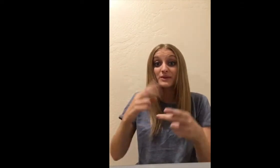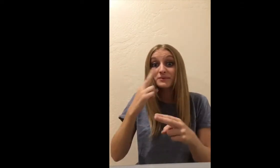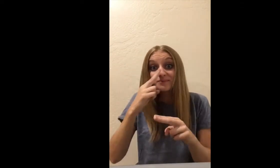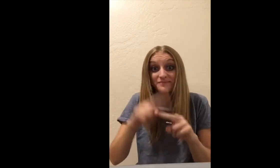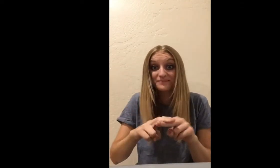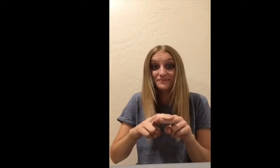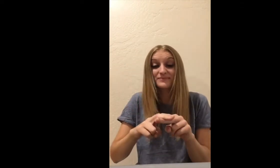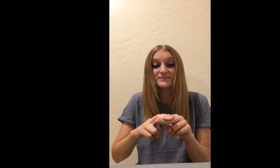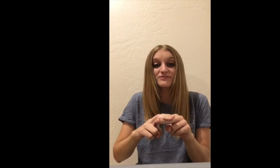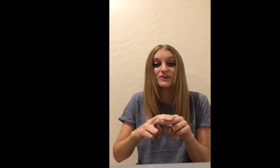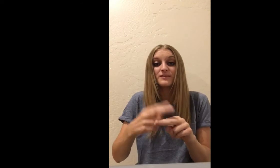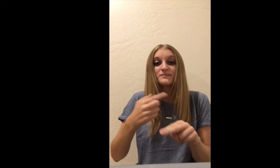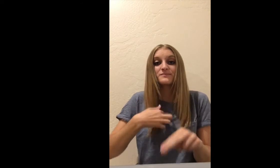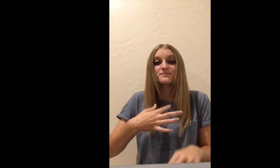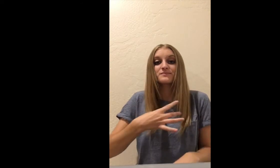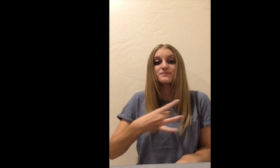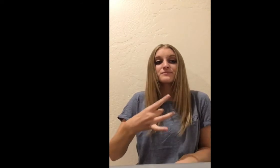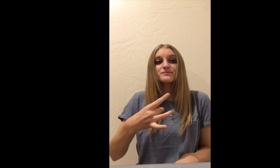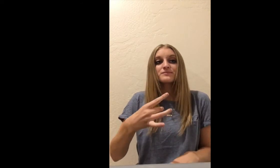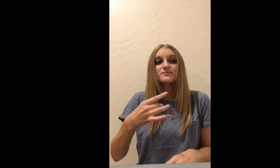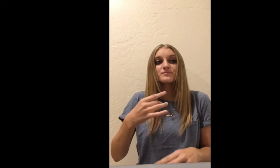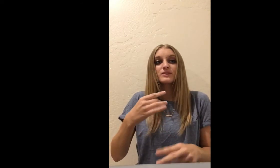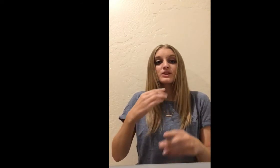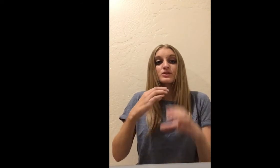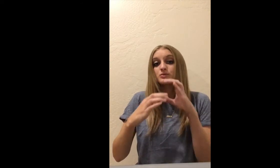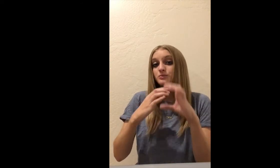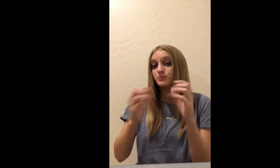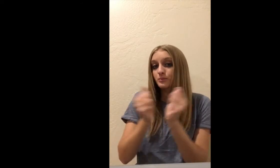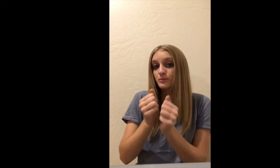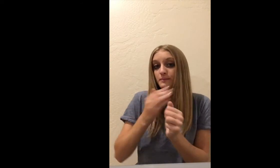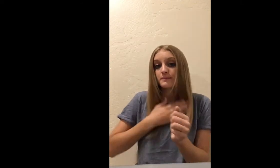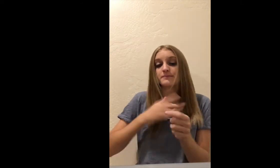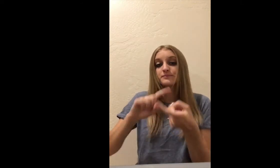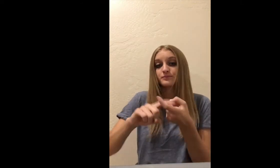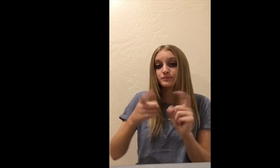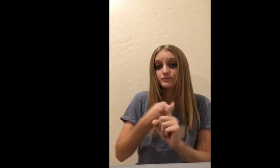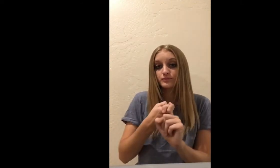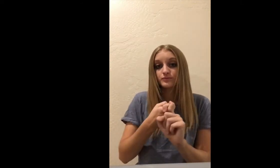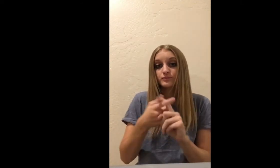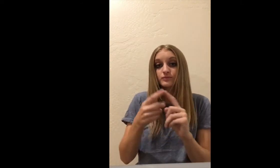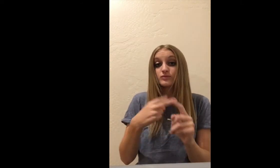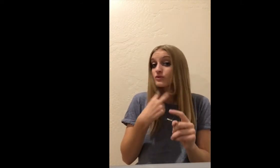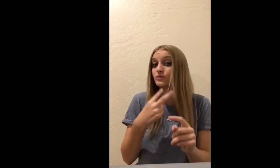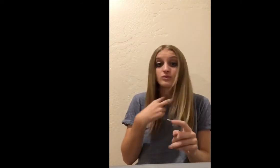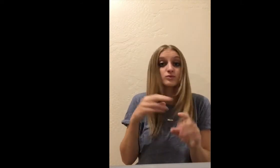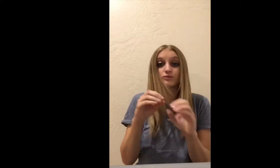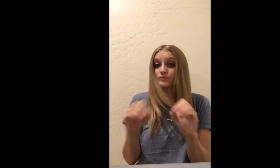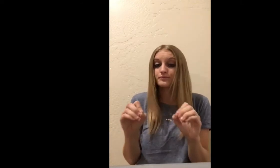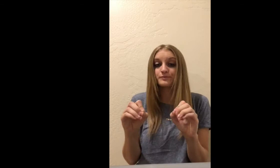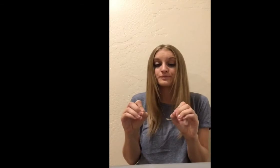that signing was fun. I liked being able to communicate with my friends with no